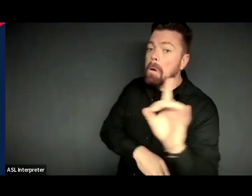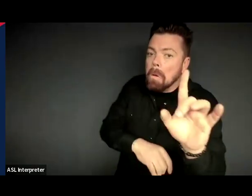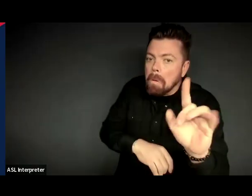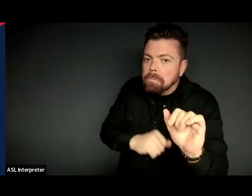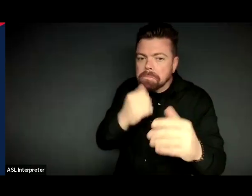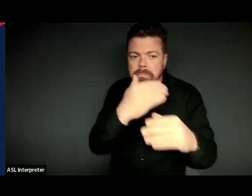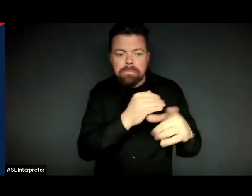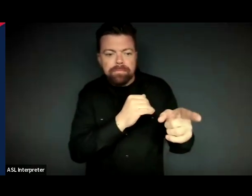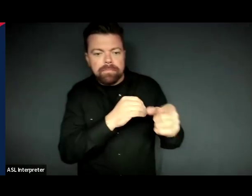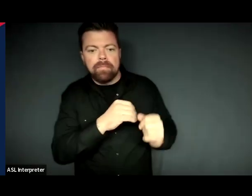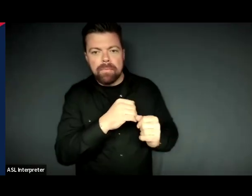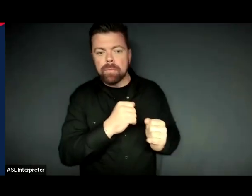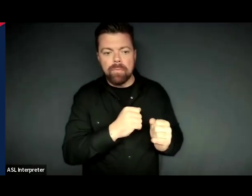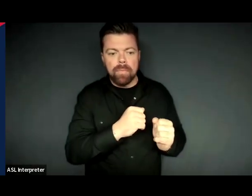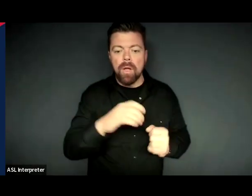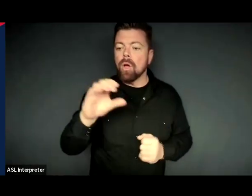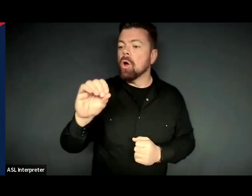give you it's